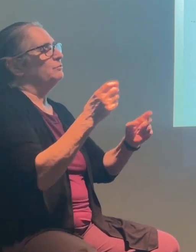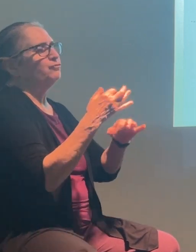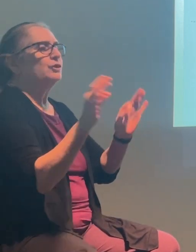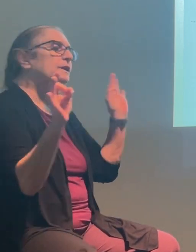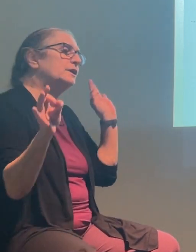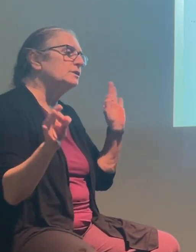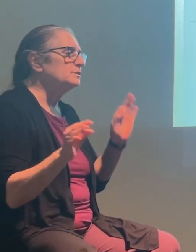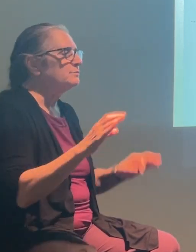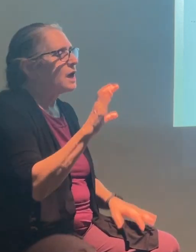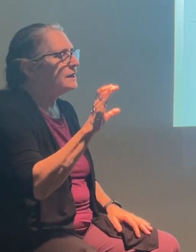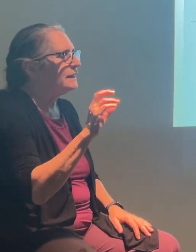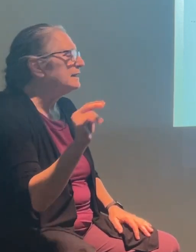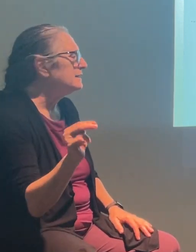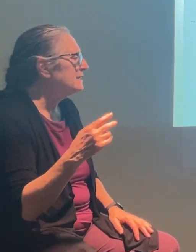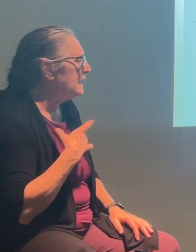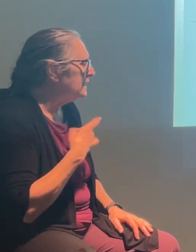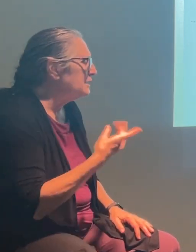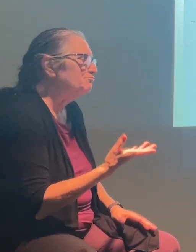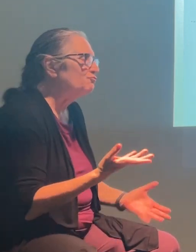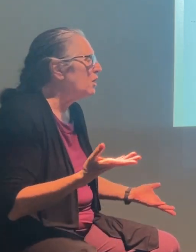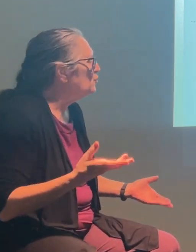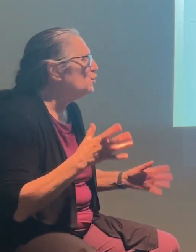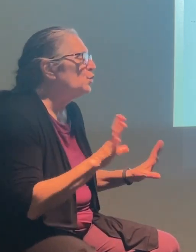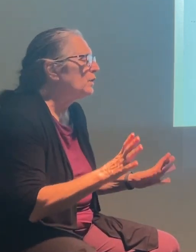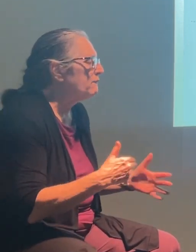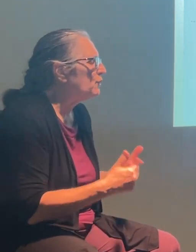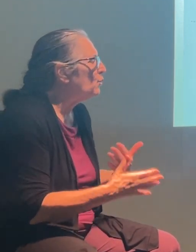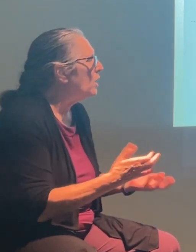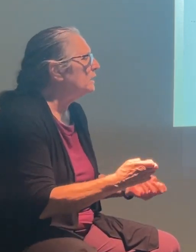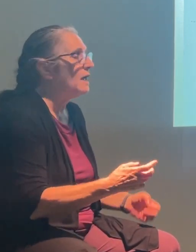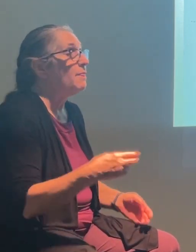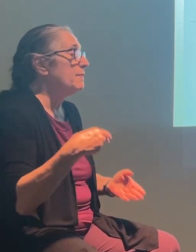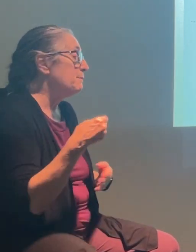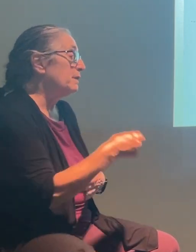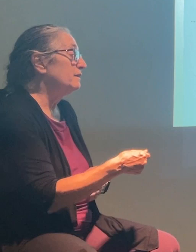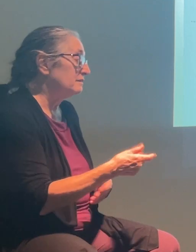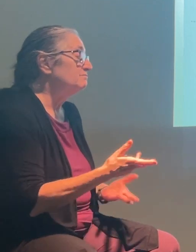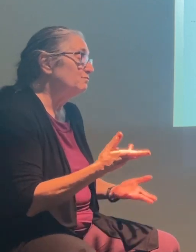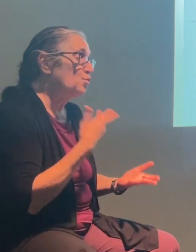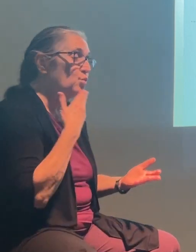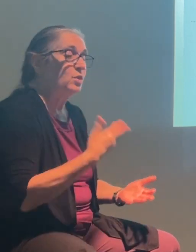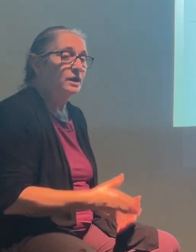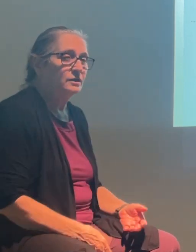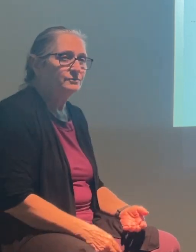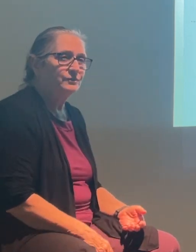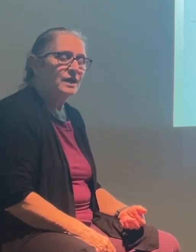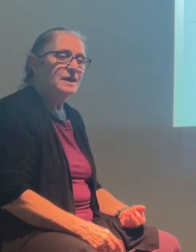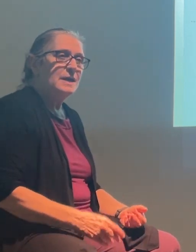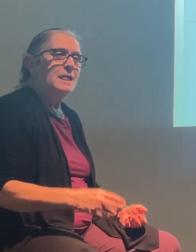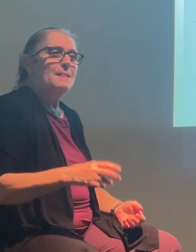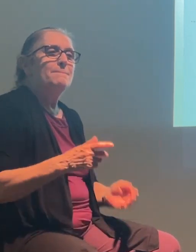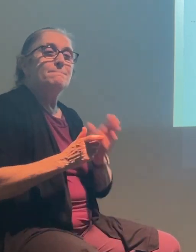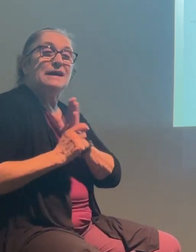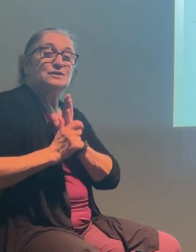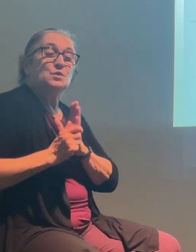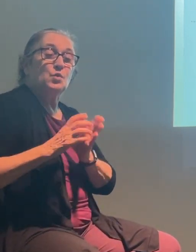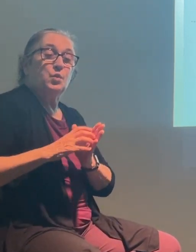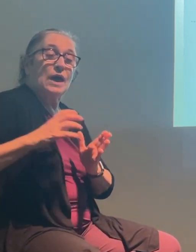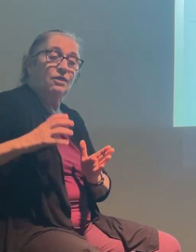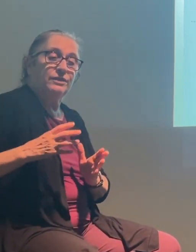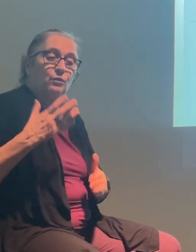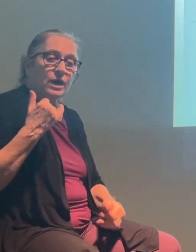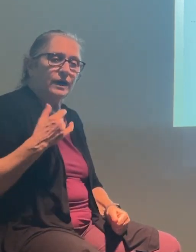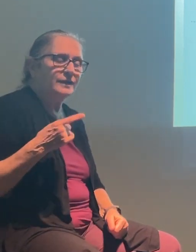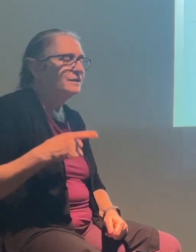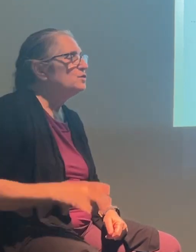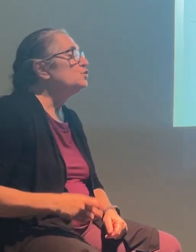you do a beautiful work, just do whatever you want. And he's paid very, very well. The reason magazines were so wealthy back then is you